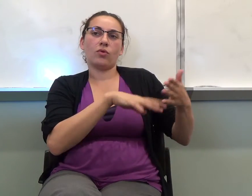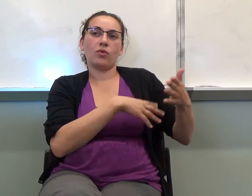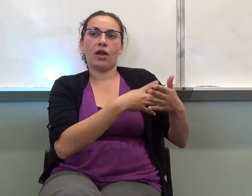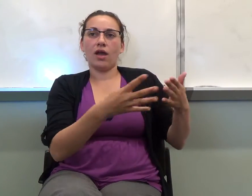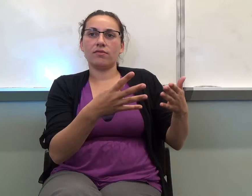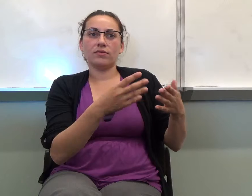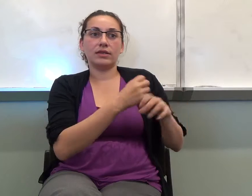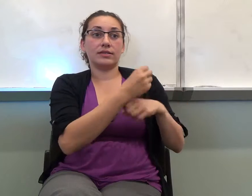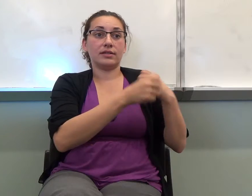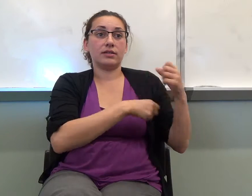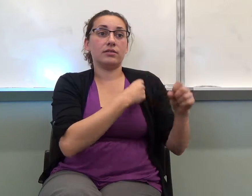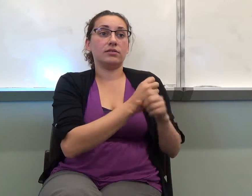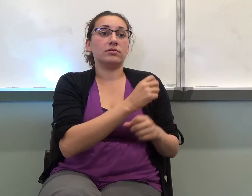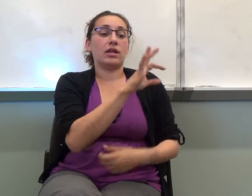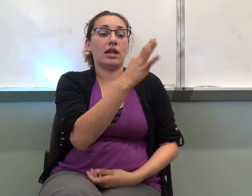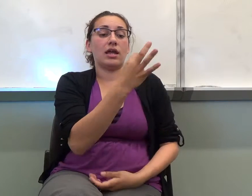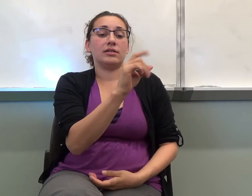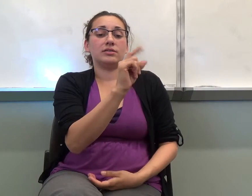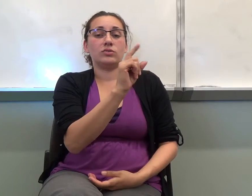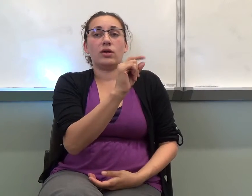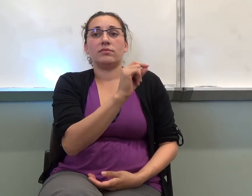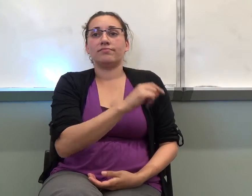men are 55.6%. This is 2000.